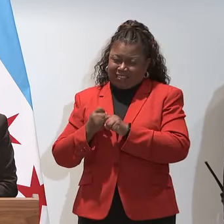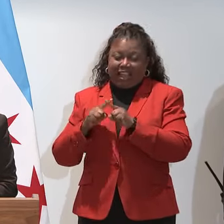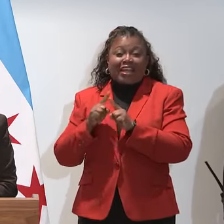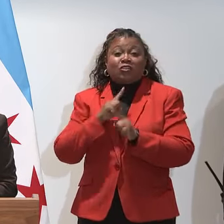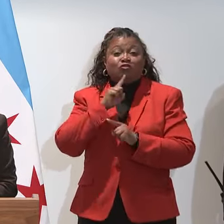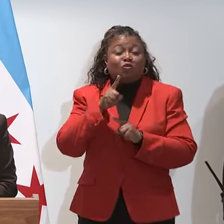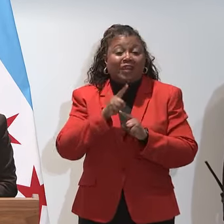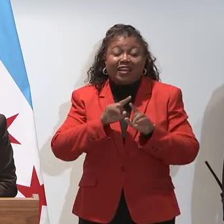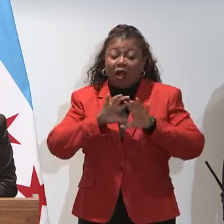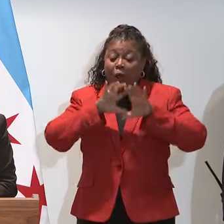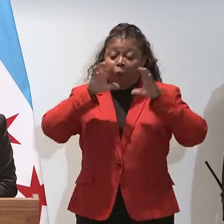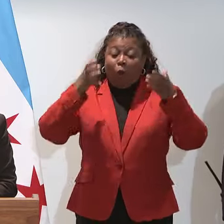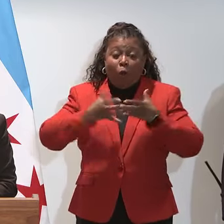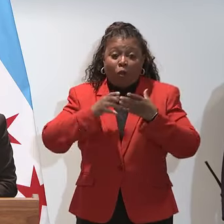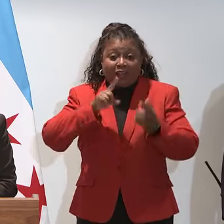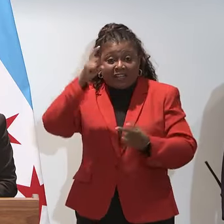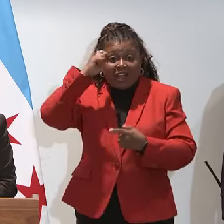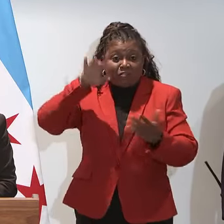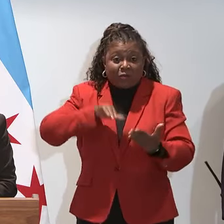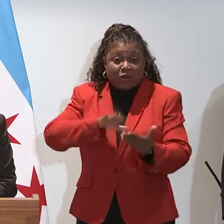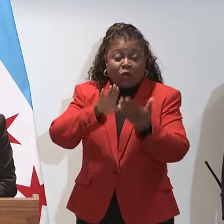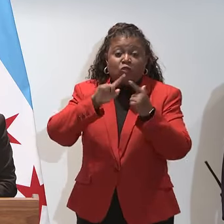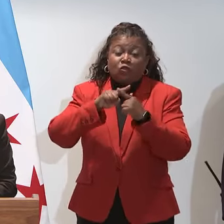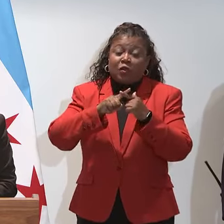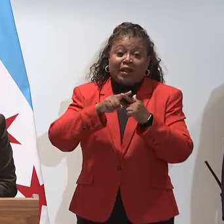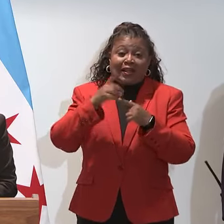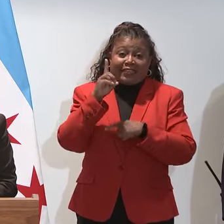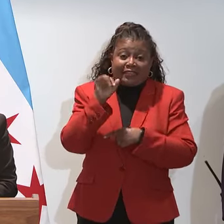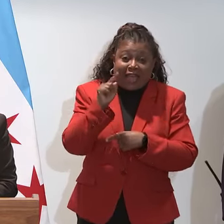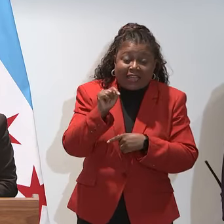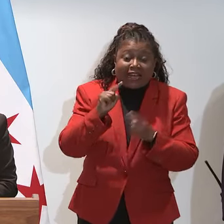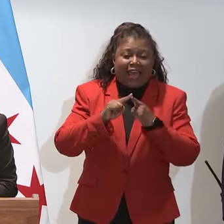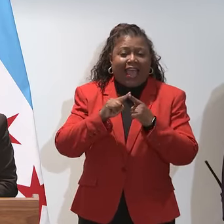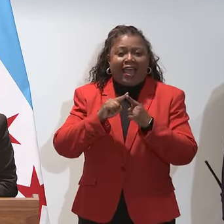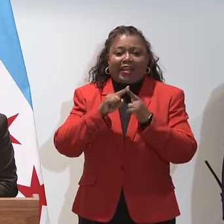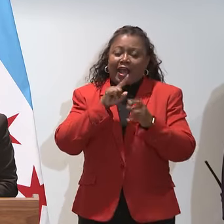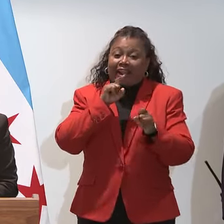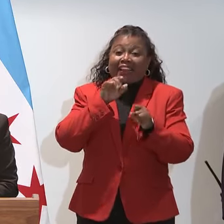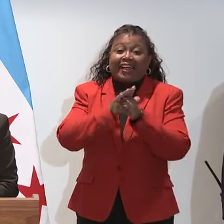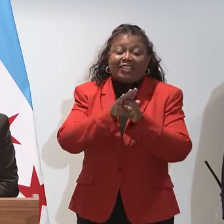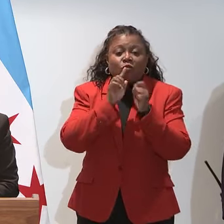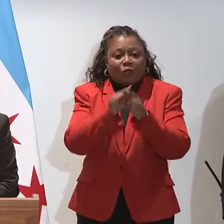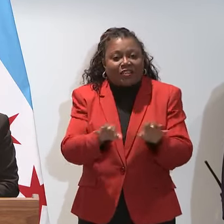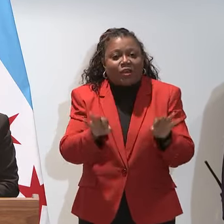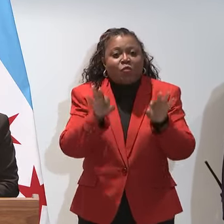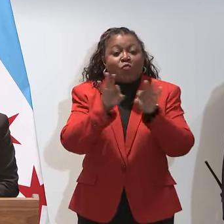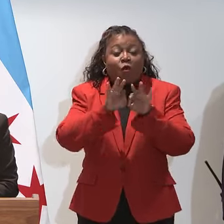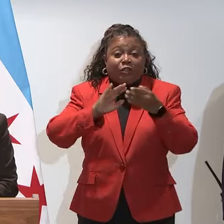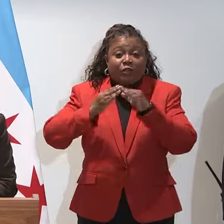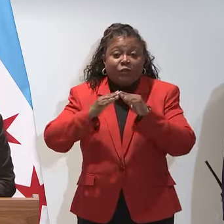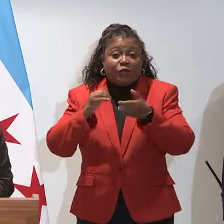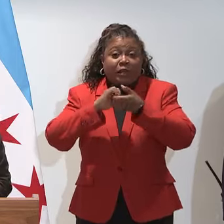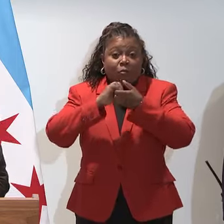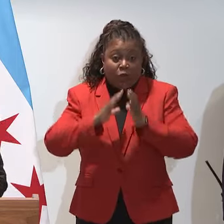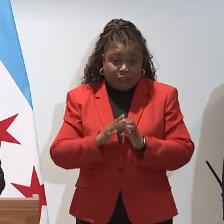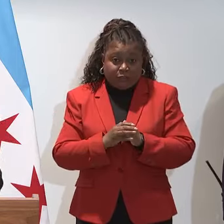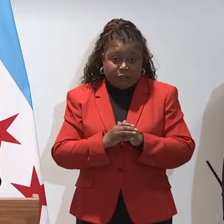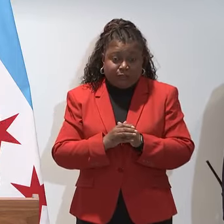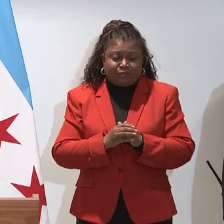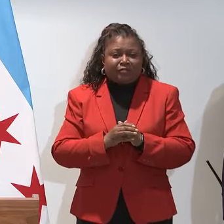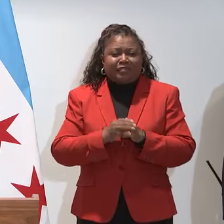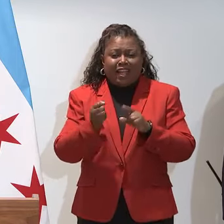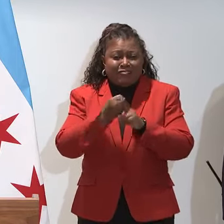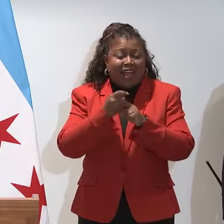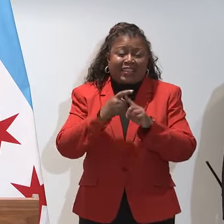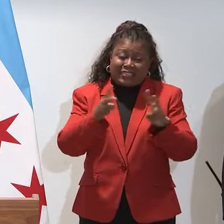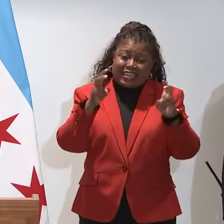it is truly a whole-of-government approach, driven by data and allegiance with important community partners.